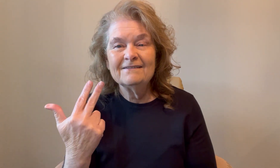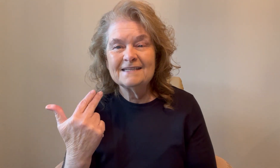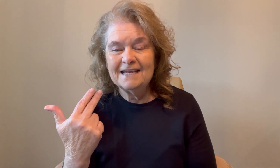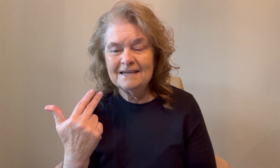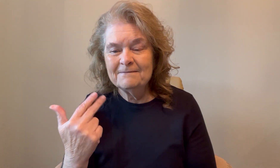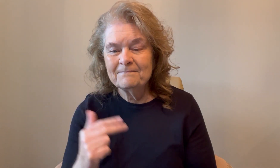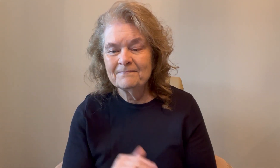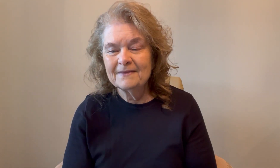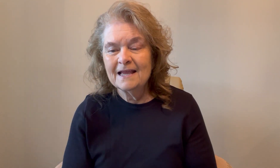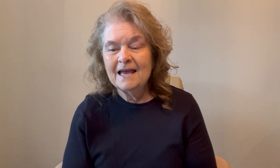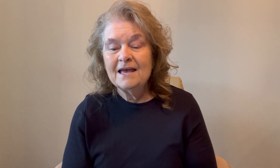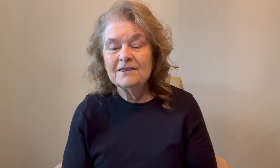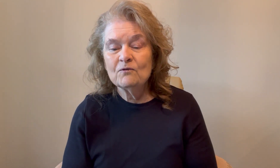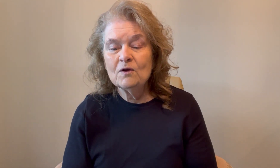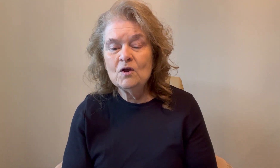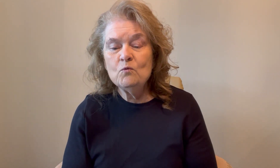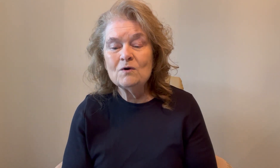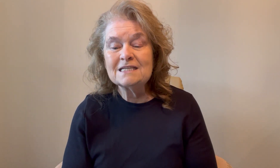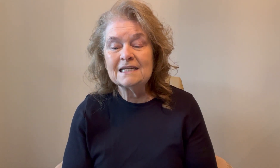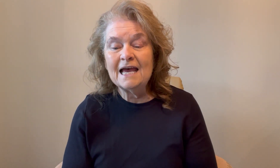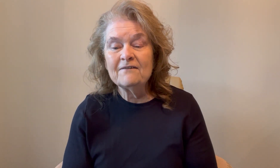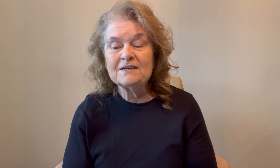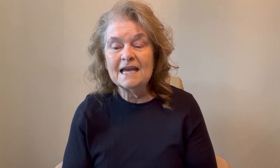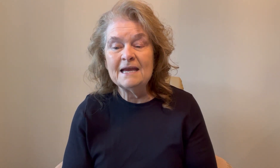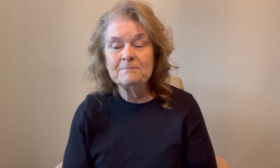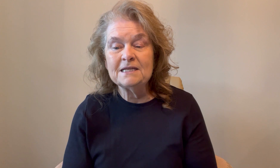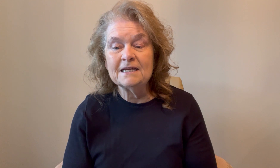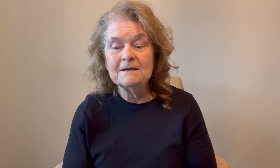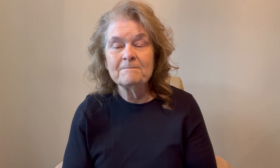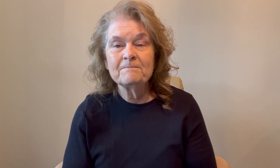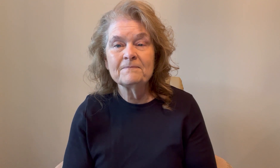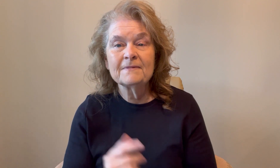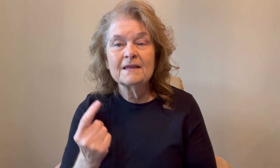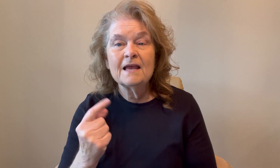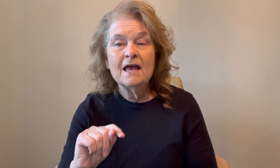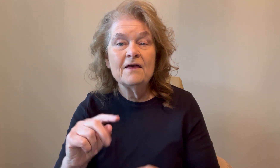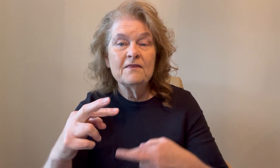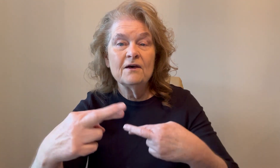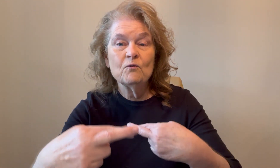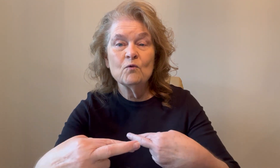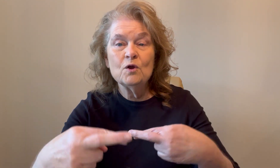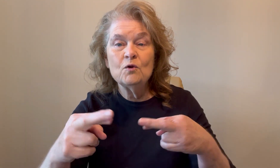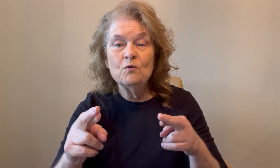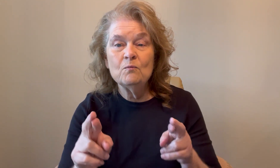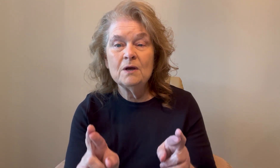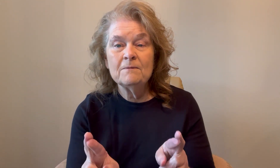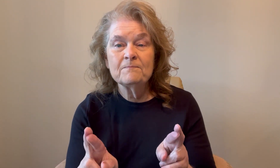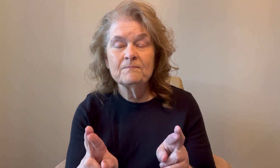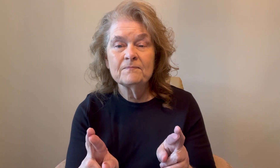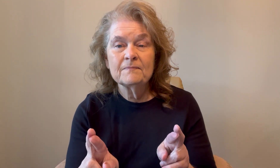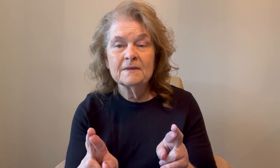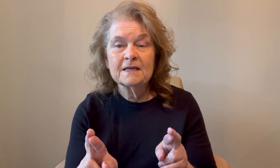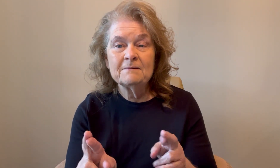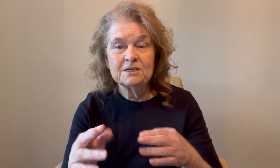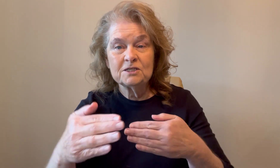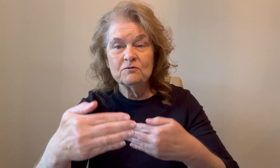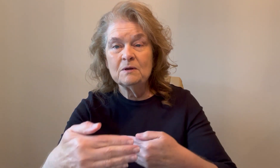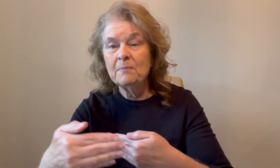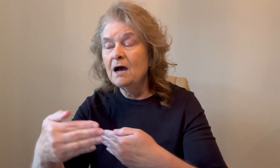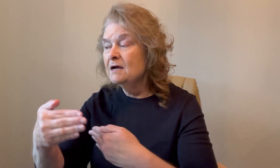13. The room was left empty. The room, I'm just doing a